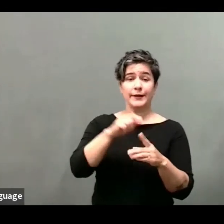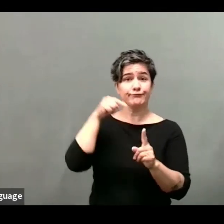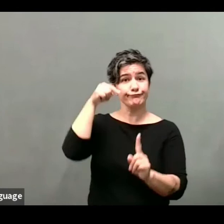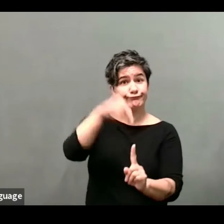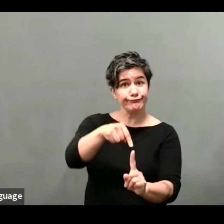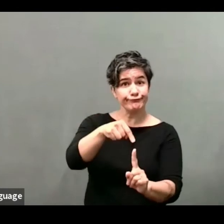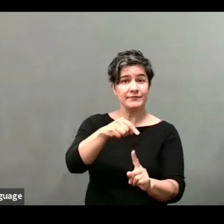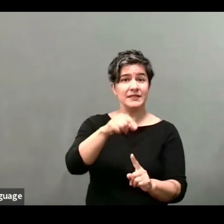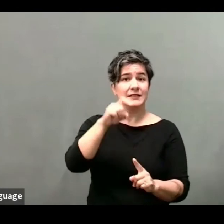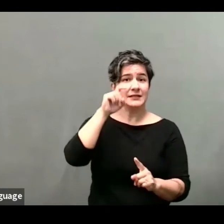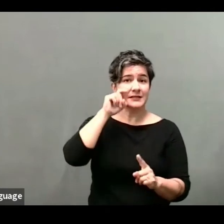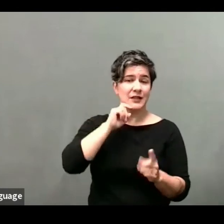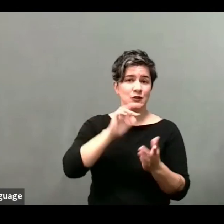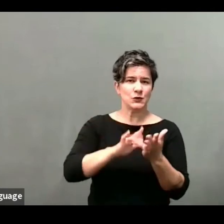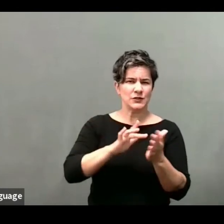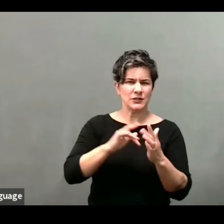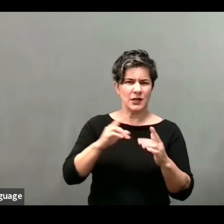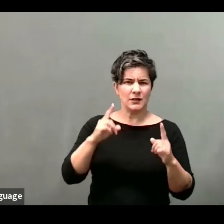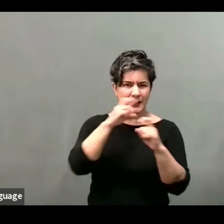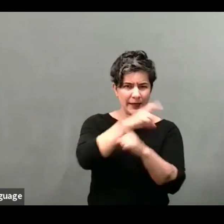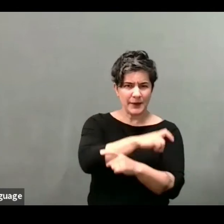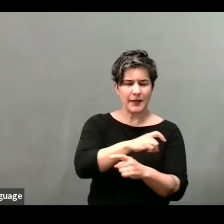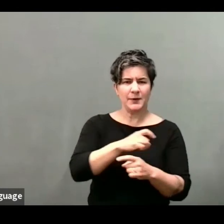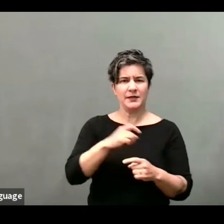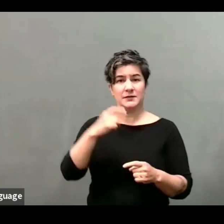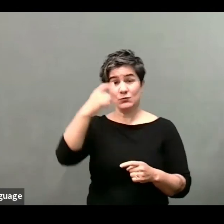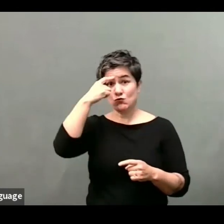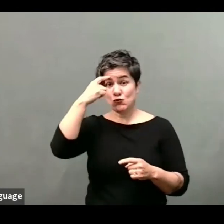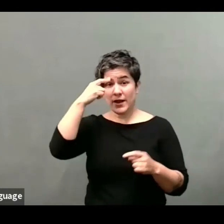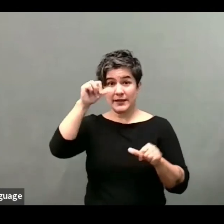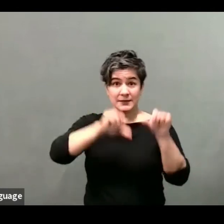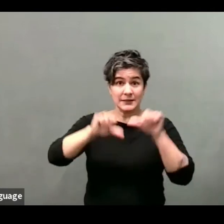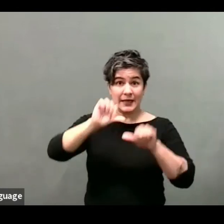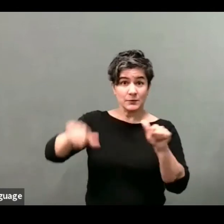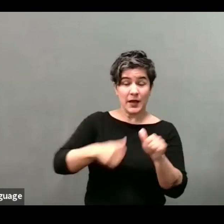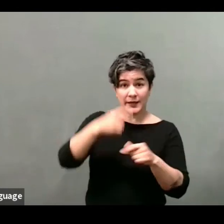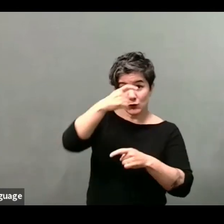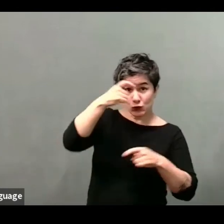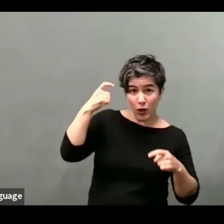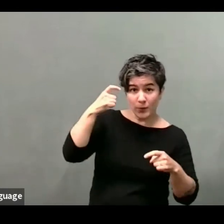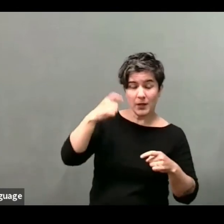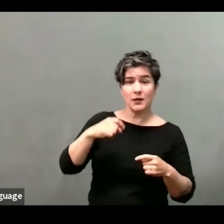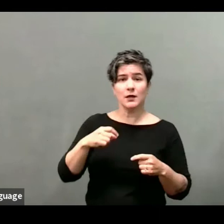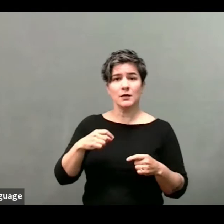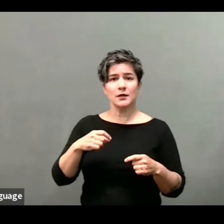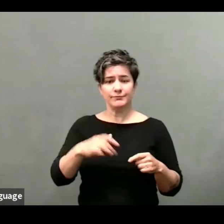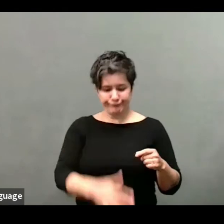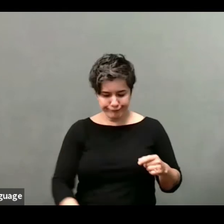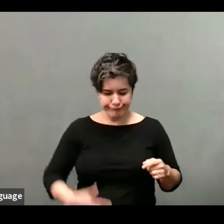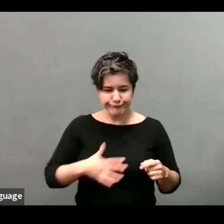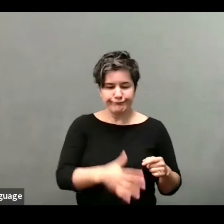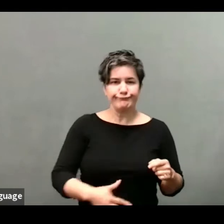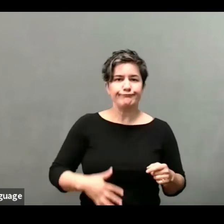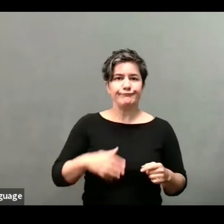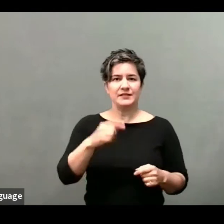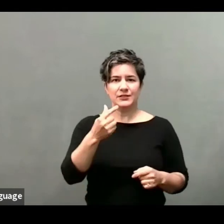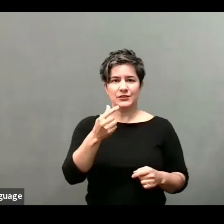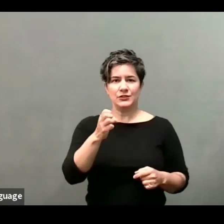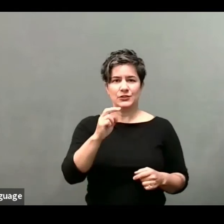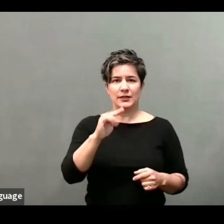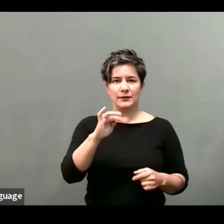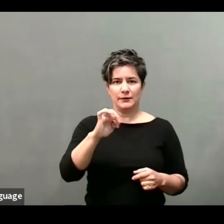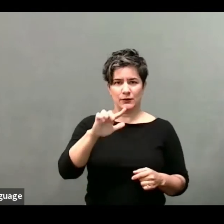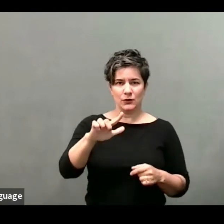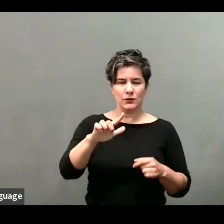sexual assault dynamics, the neurobiology of trauma. It'll go through genital anatomy and physiology in much